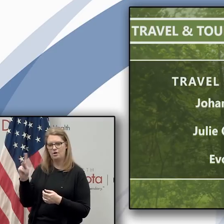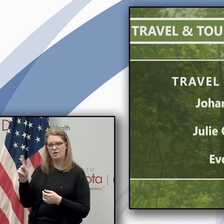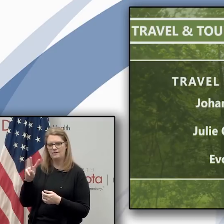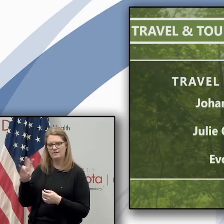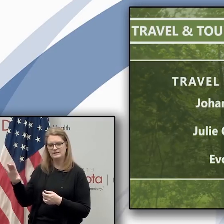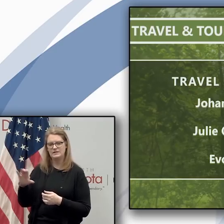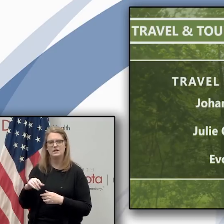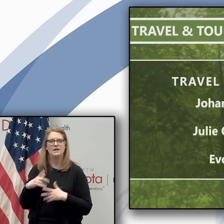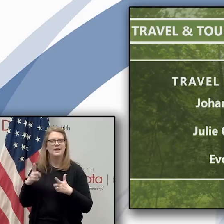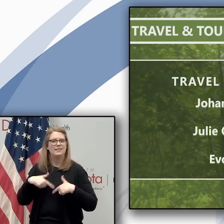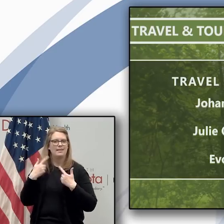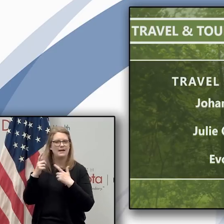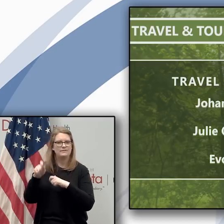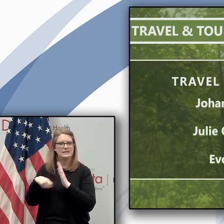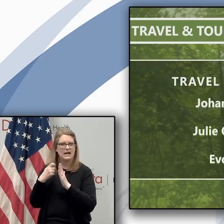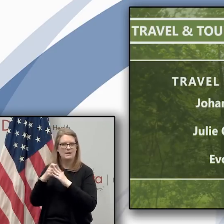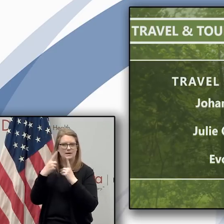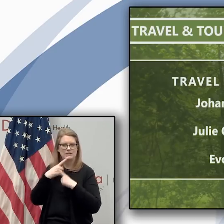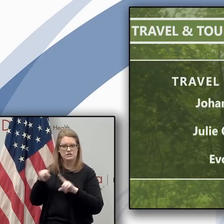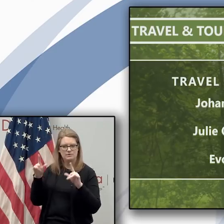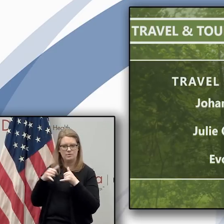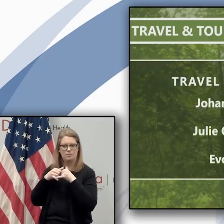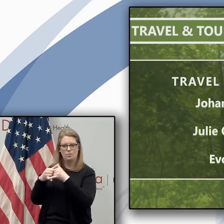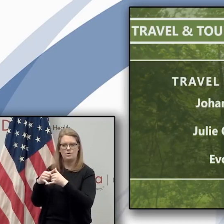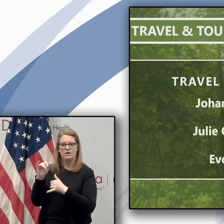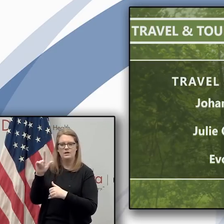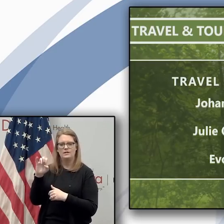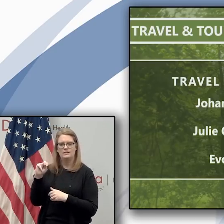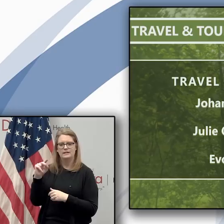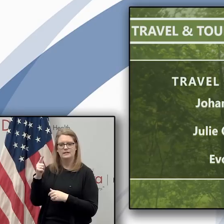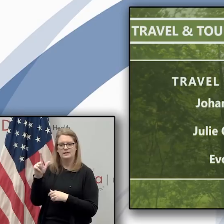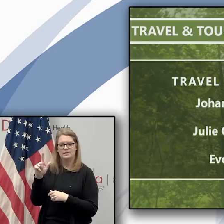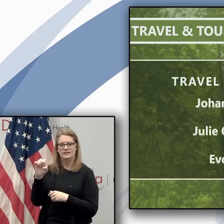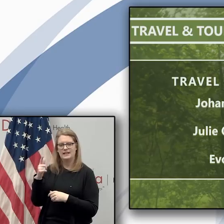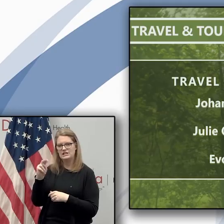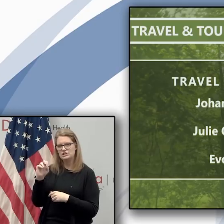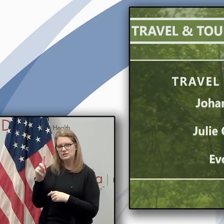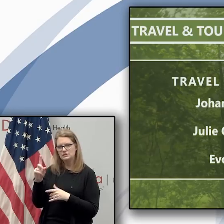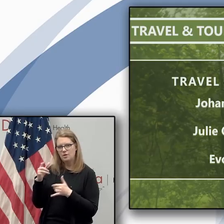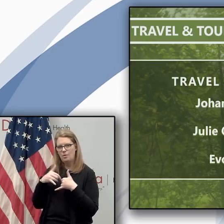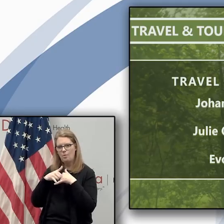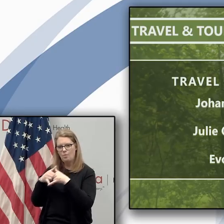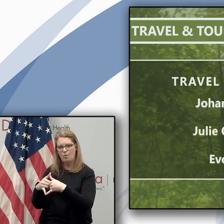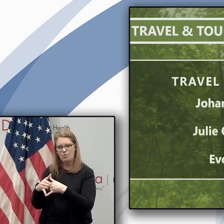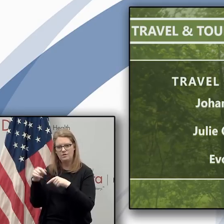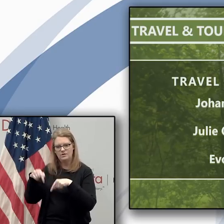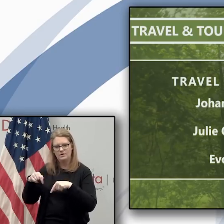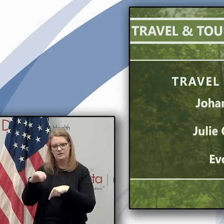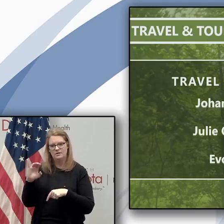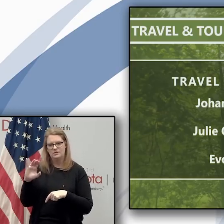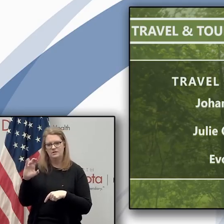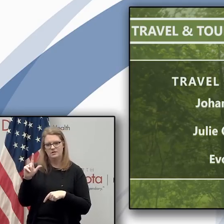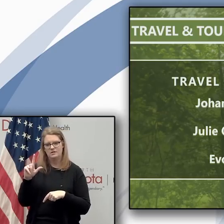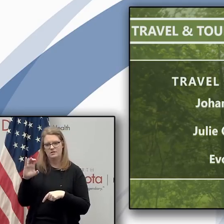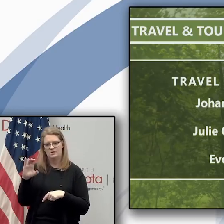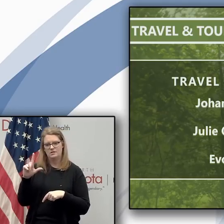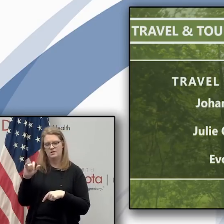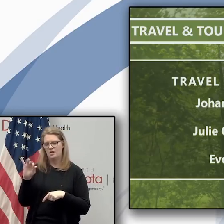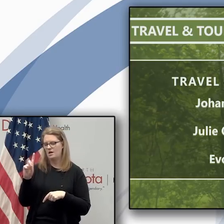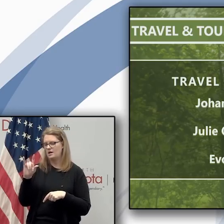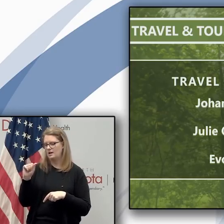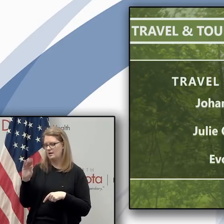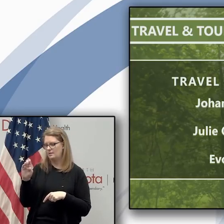the Lifetime Achievement Award, which is called the Legend Award for Travel and Tourism Industry, goes to our very own Claudia Berg,